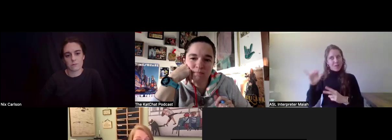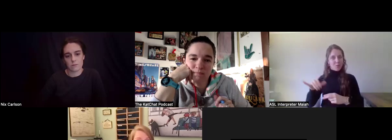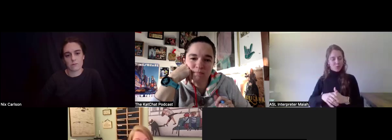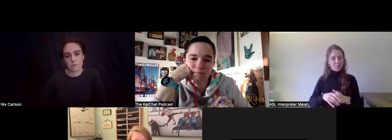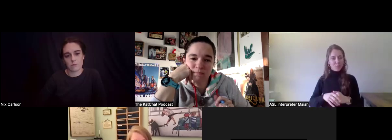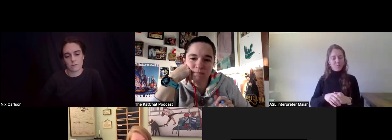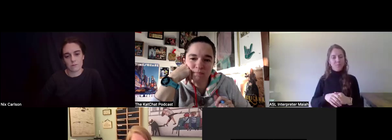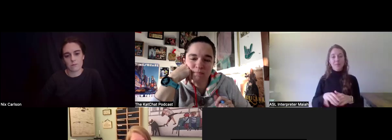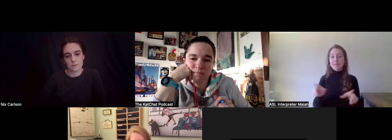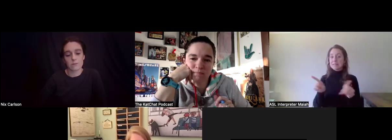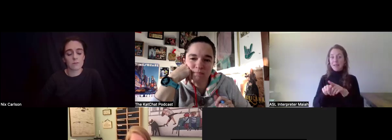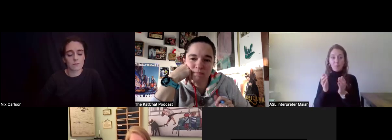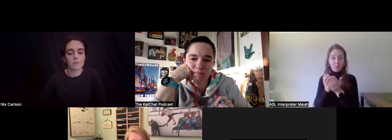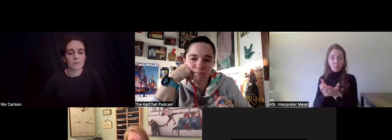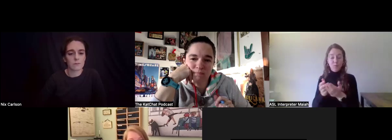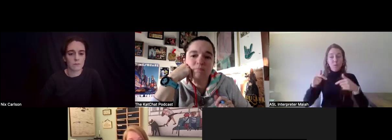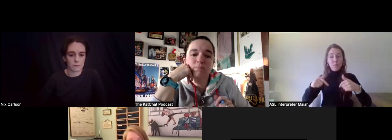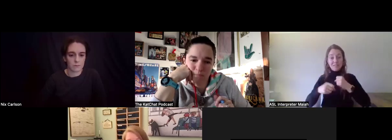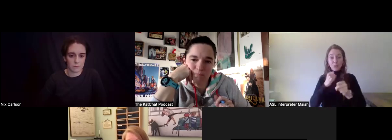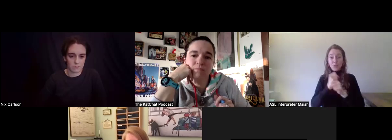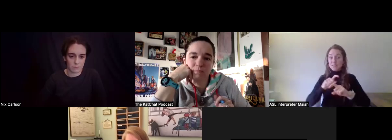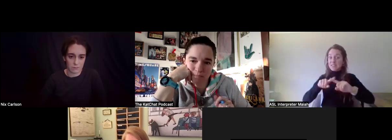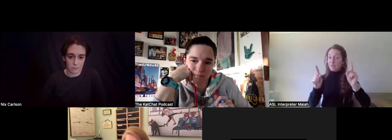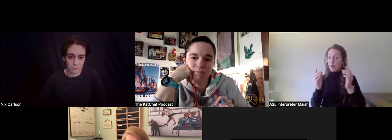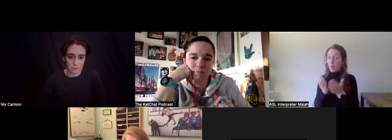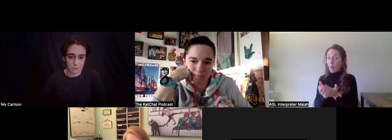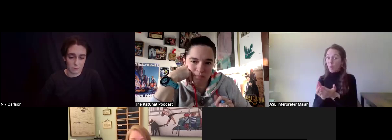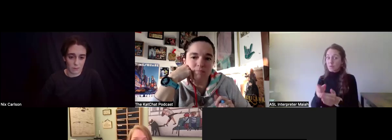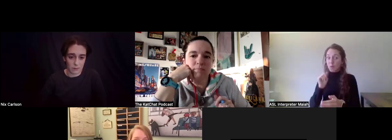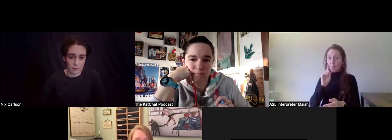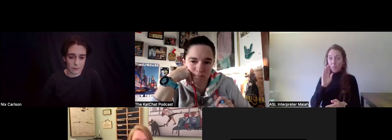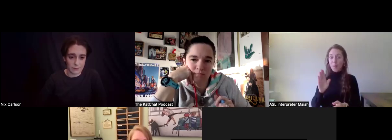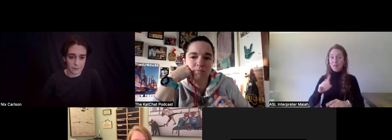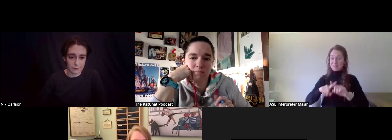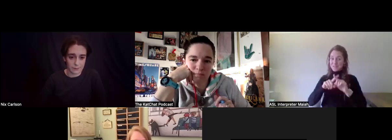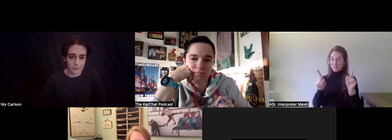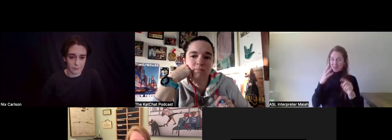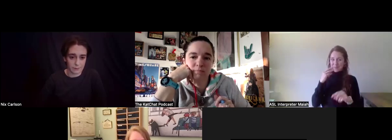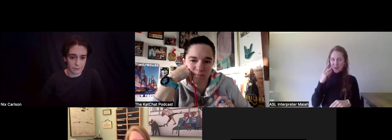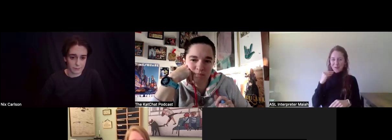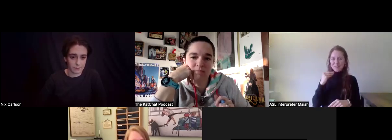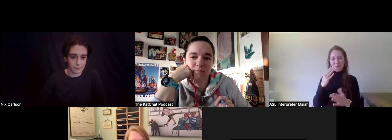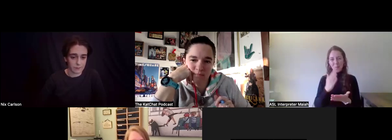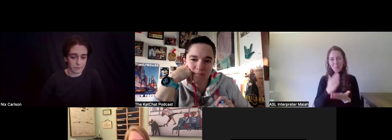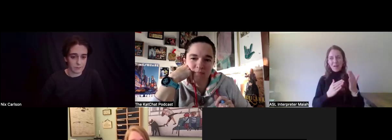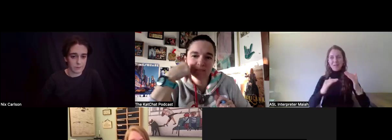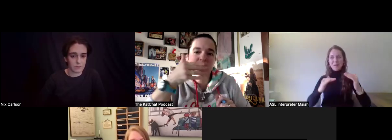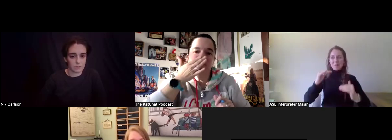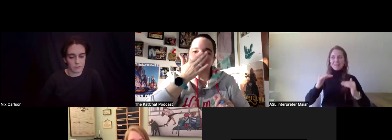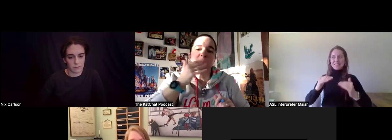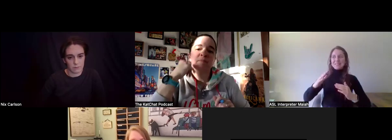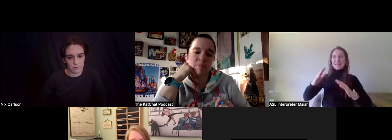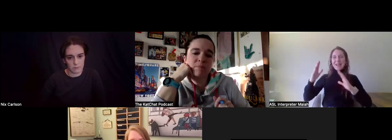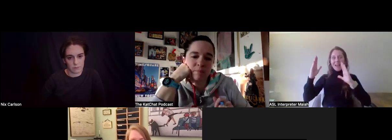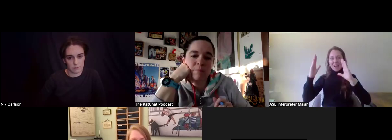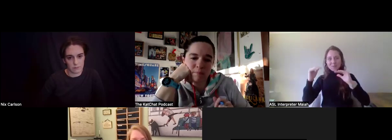on a different boat this year. So it's going to be a different experience, right? So part of this will be balancing the expectation that